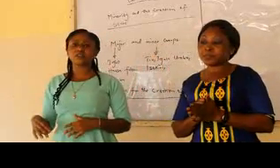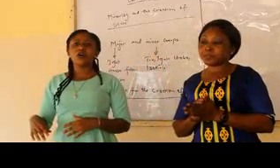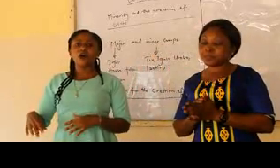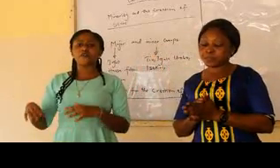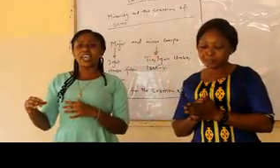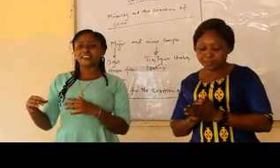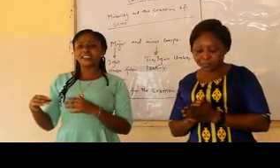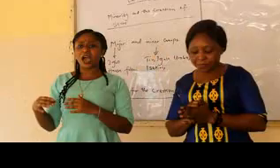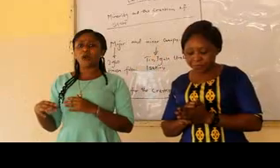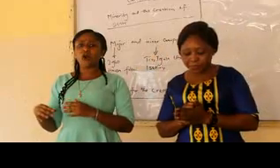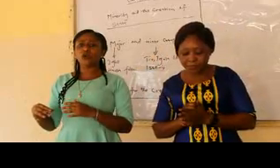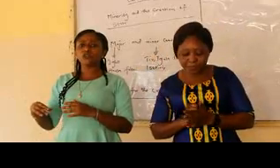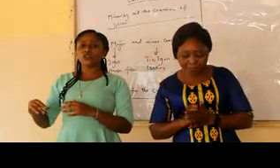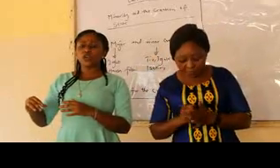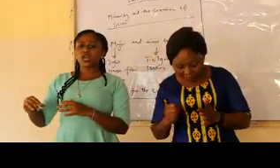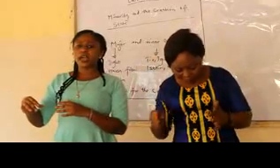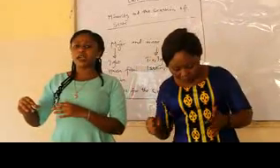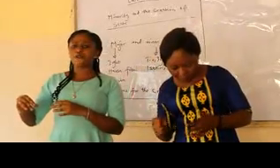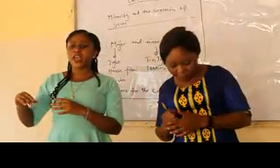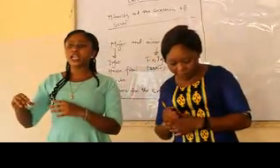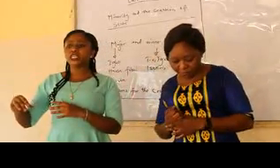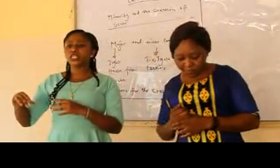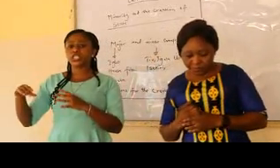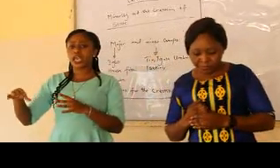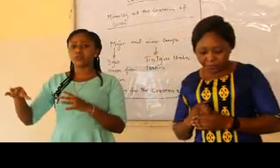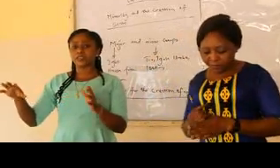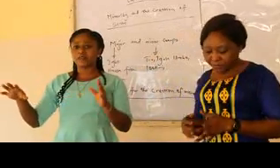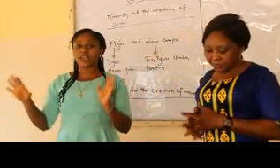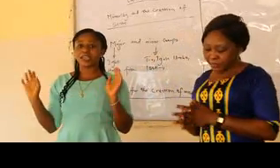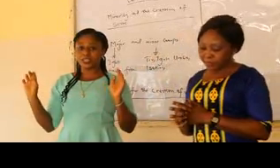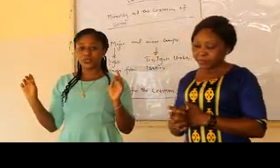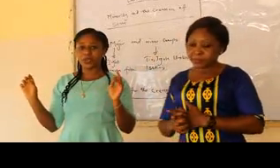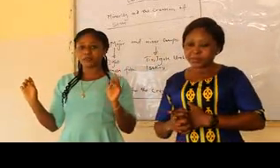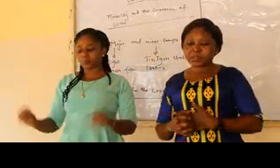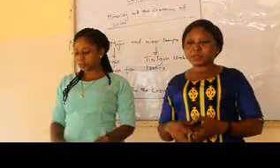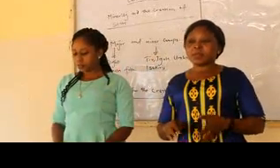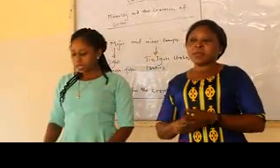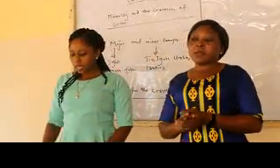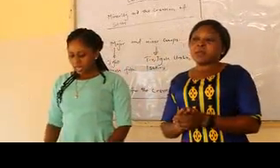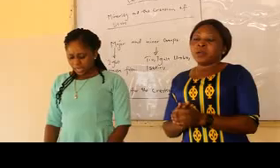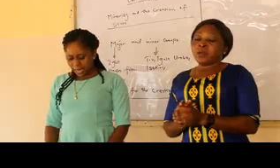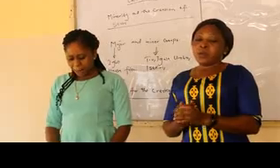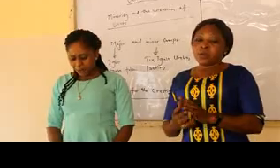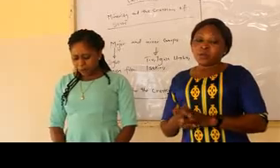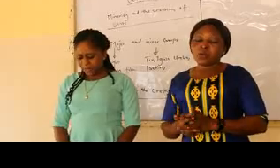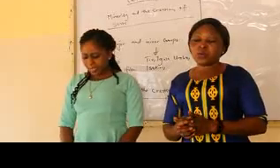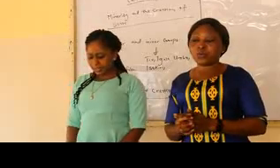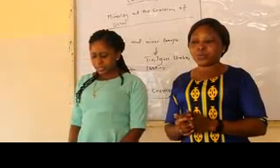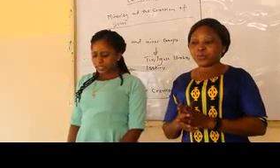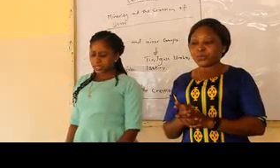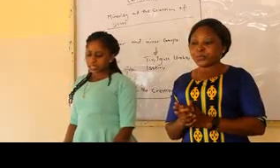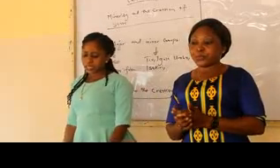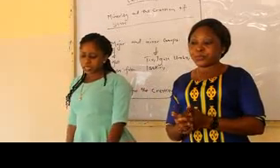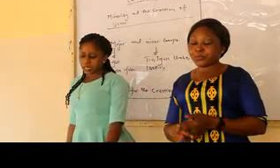of what? Of getting their own fairly shared whatever in Nigeria. Then apart from